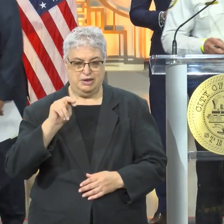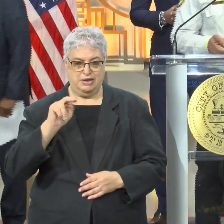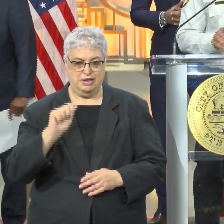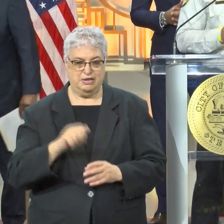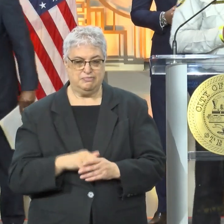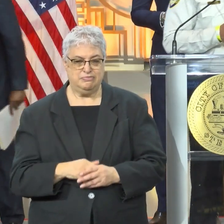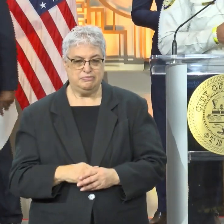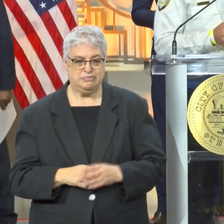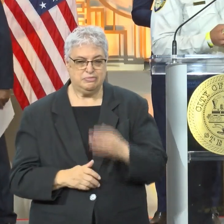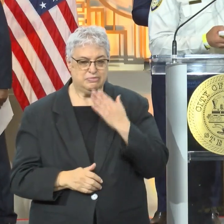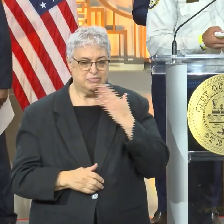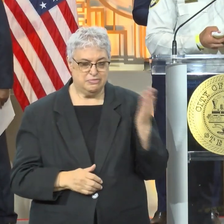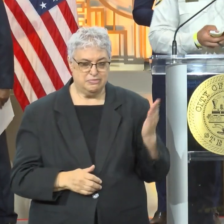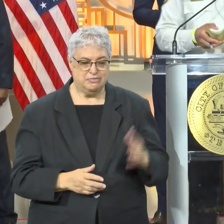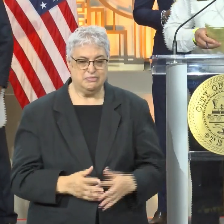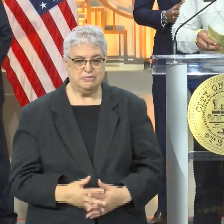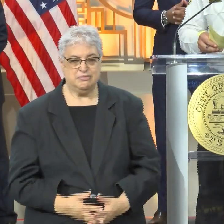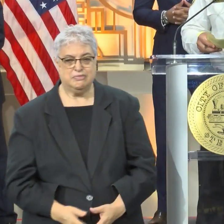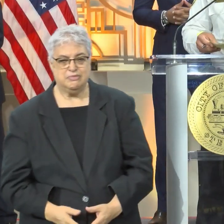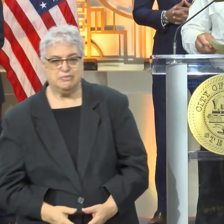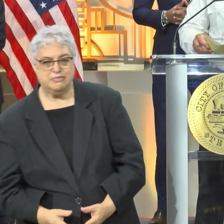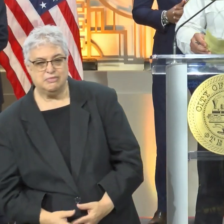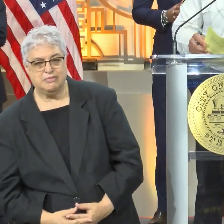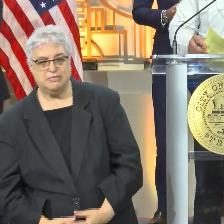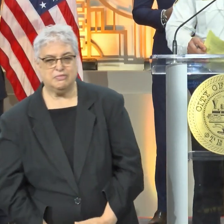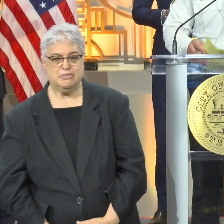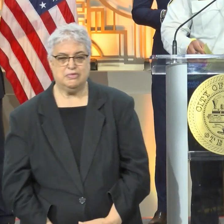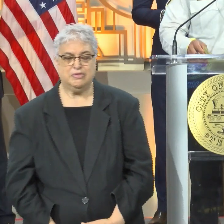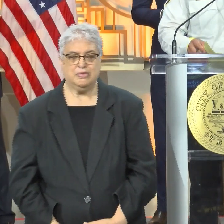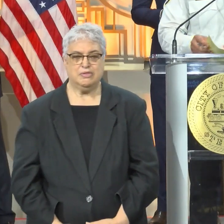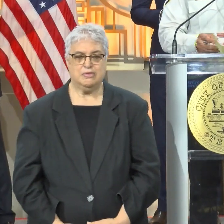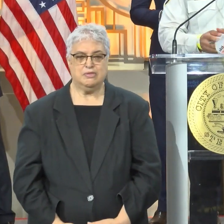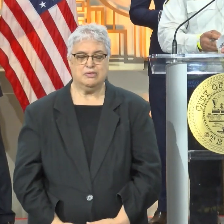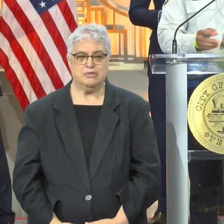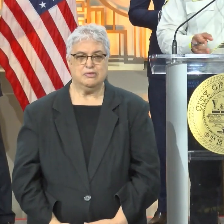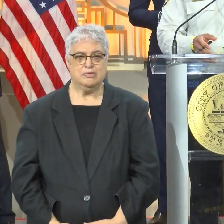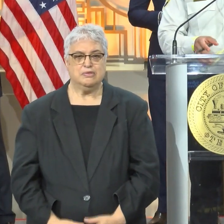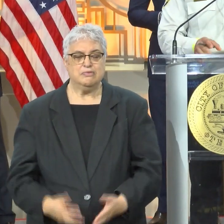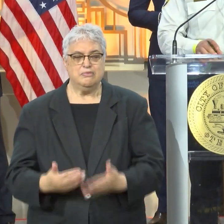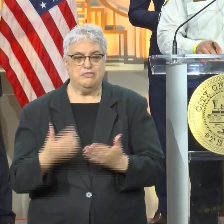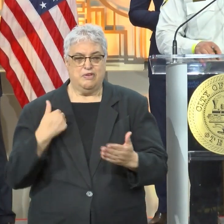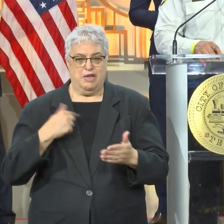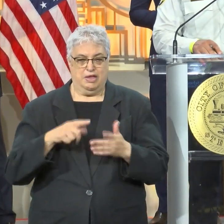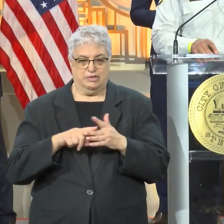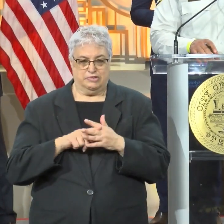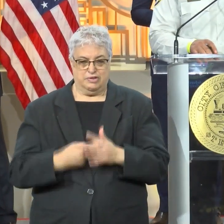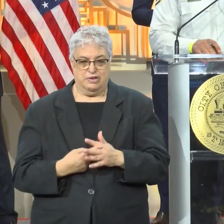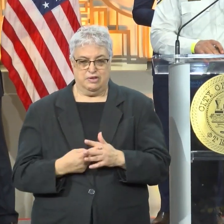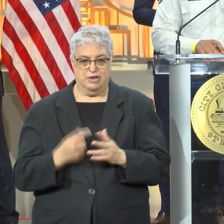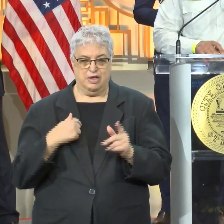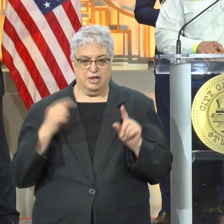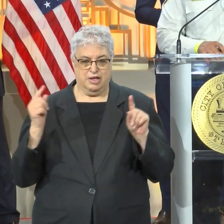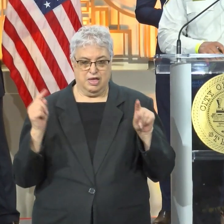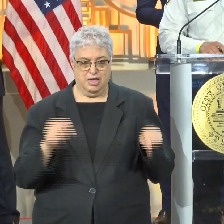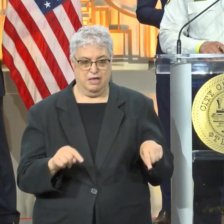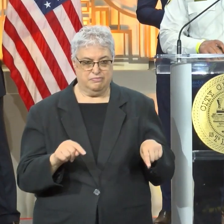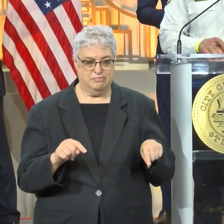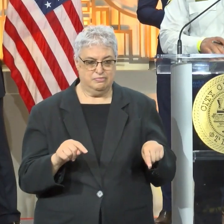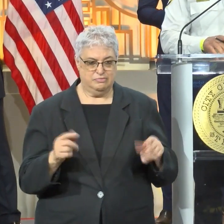Thank you, Mayor. How you doing, Congresswoman? Before I begin, I come to you